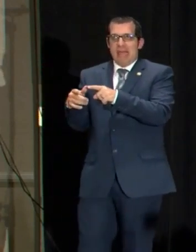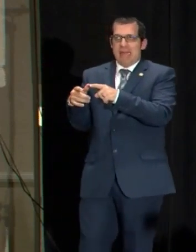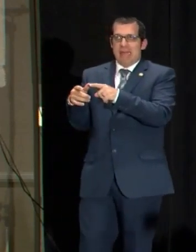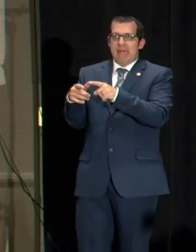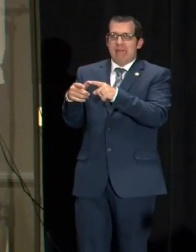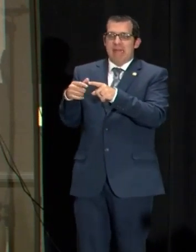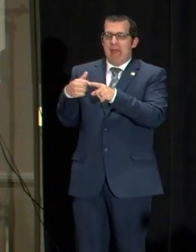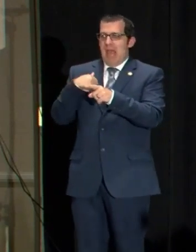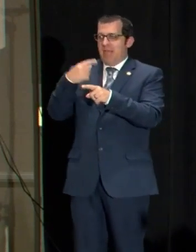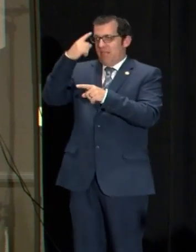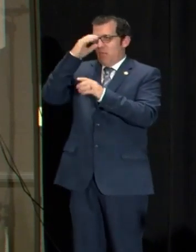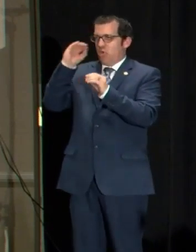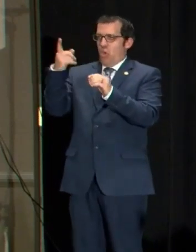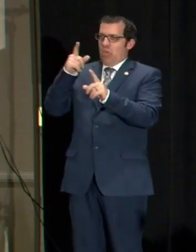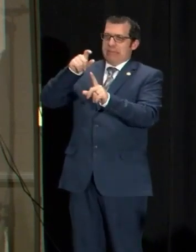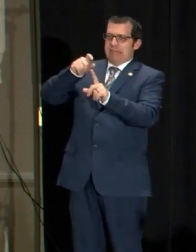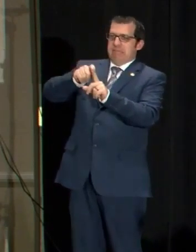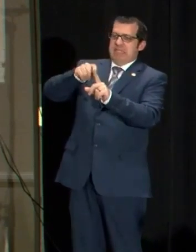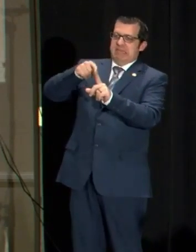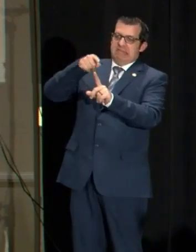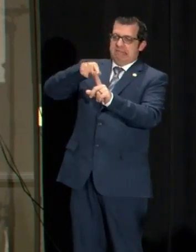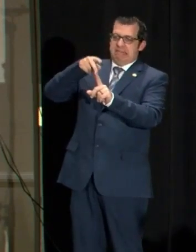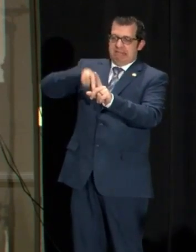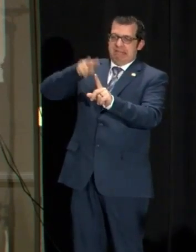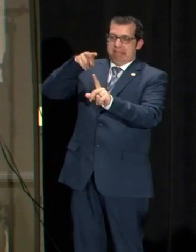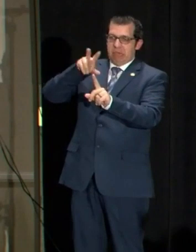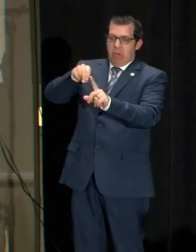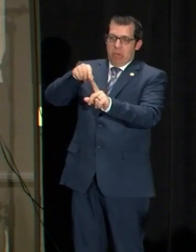anyone's picking on her in particular, but